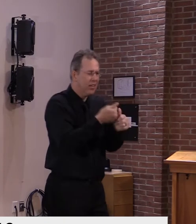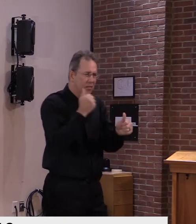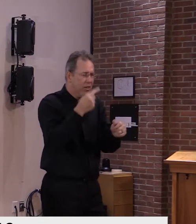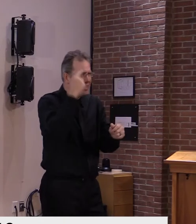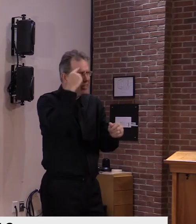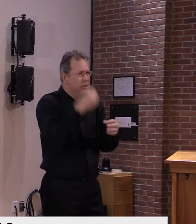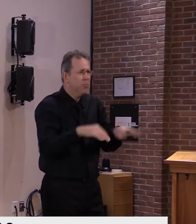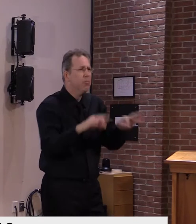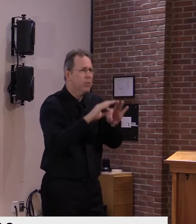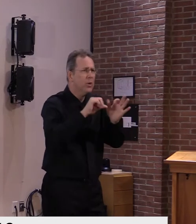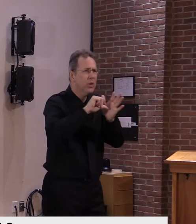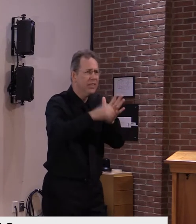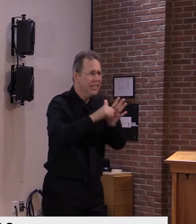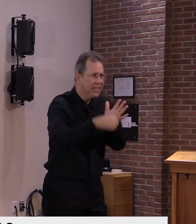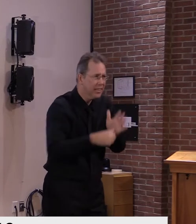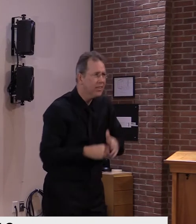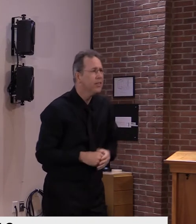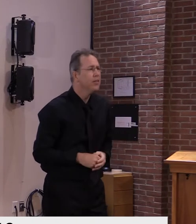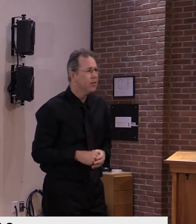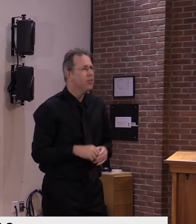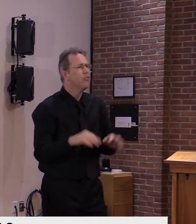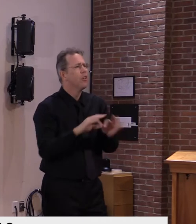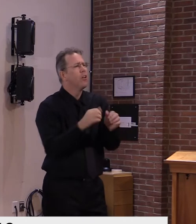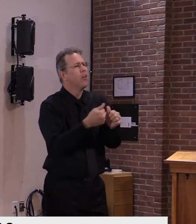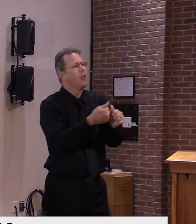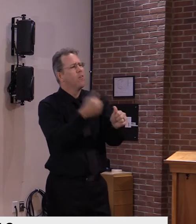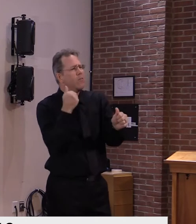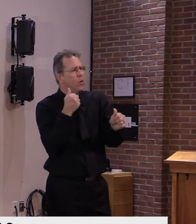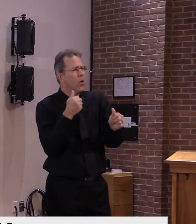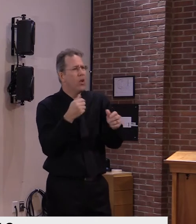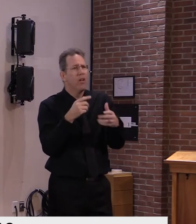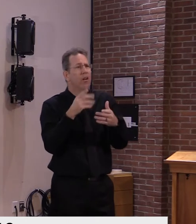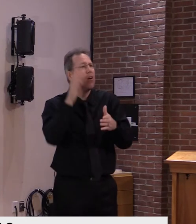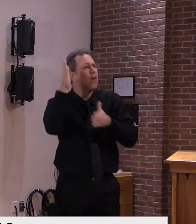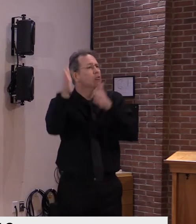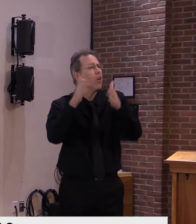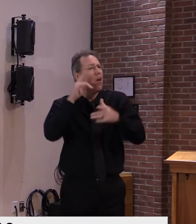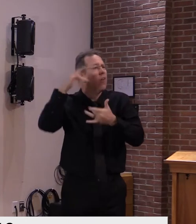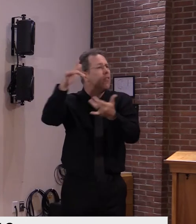travel, avoiding travel without subsequent quarantine.